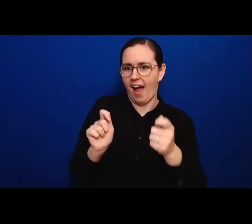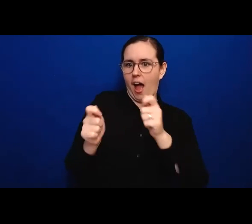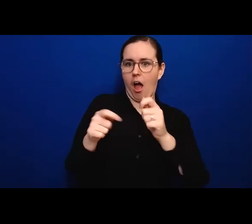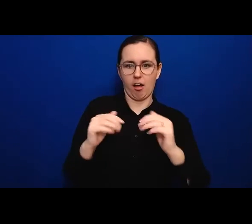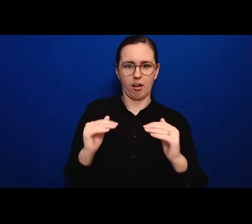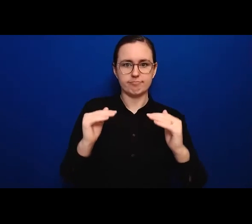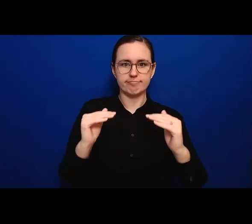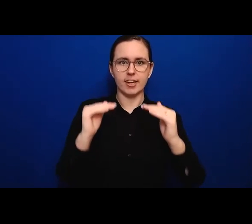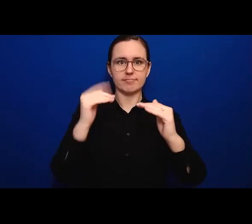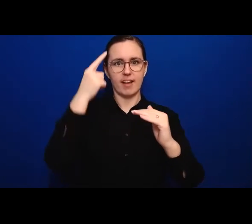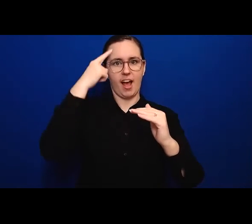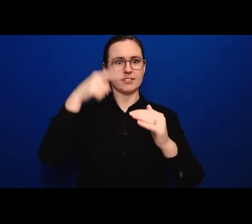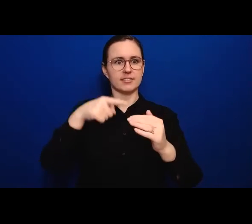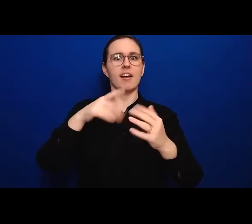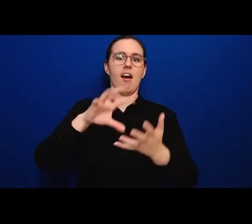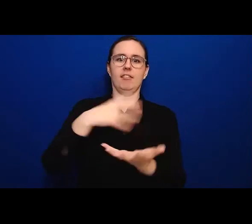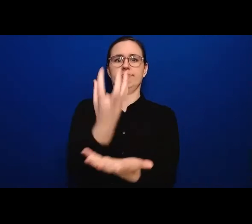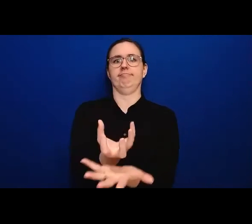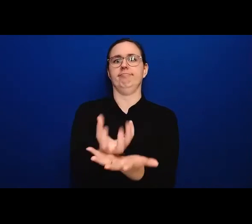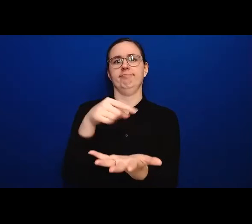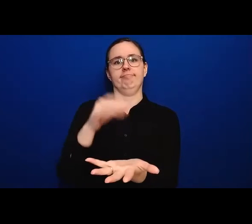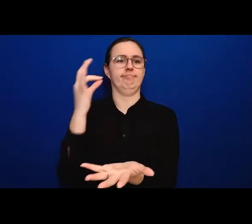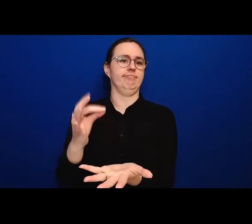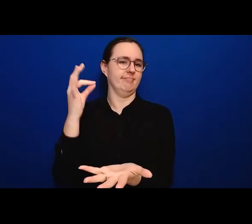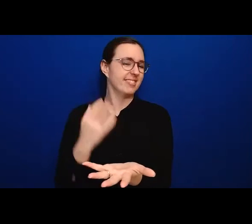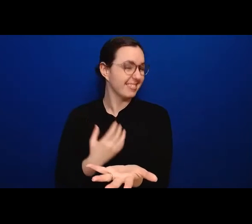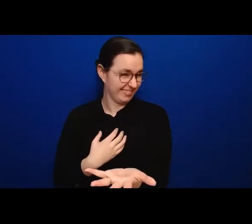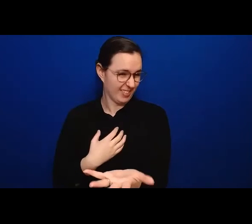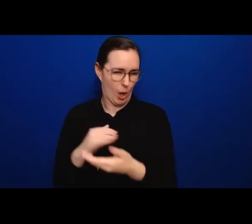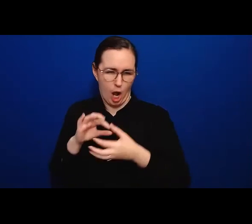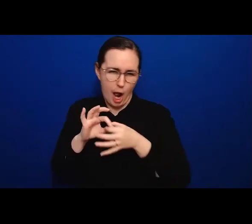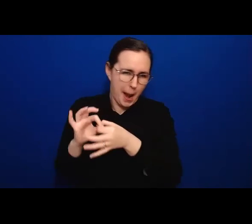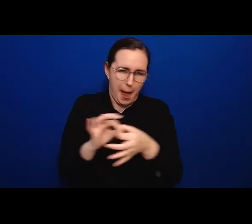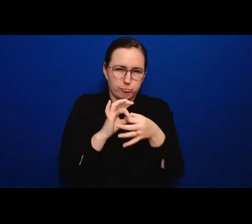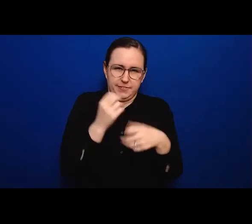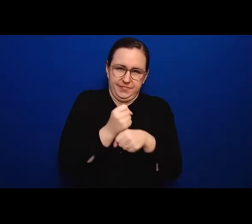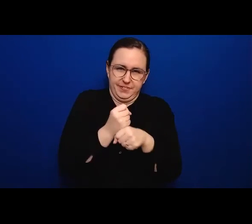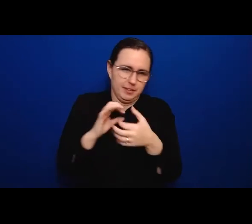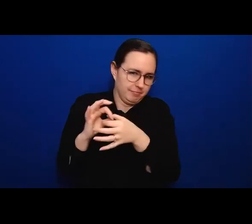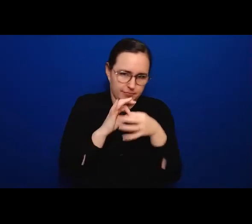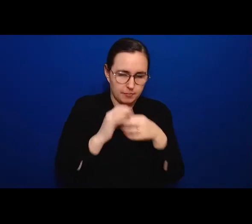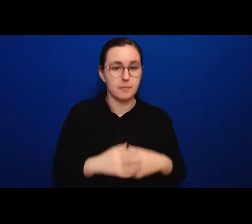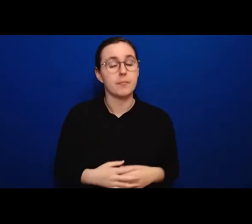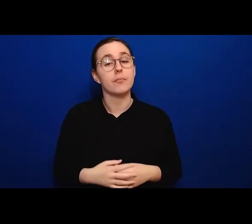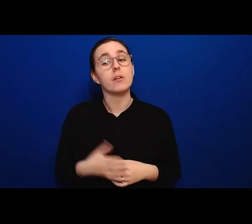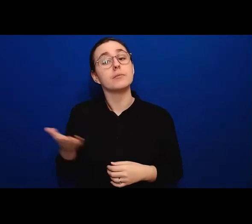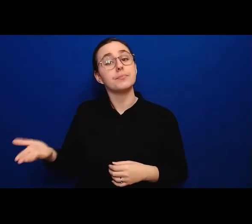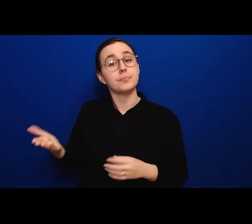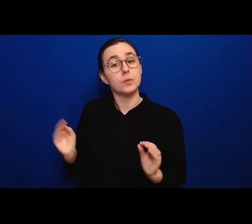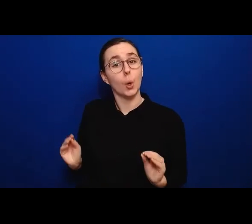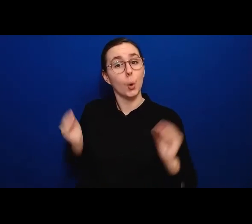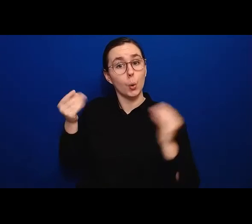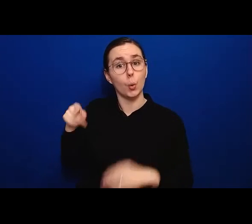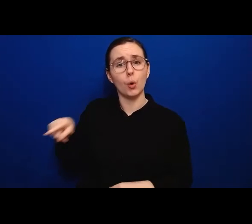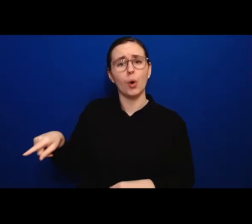do is we have to listen actively and not believe that our idea is the best idea,